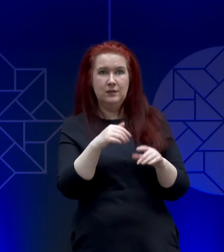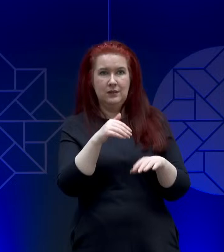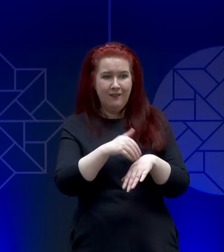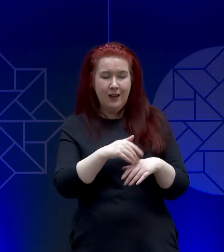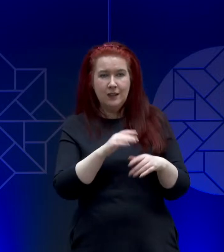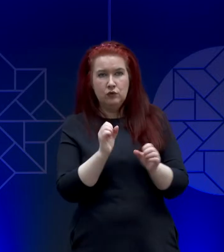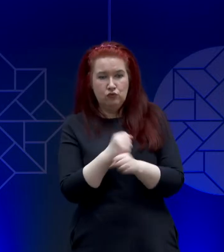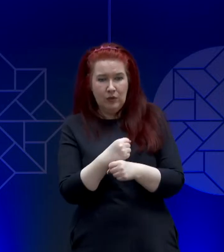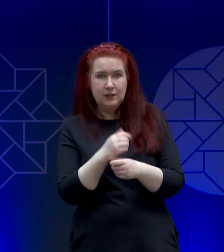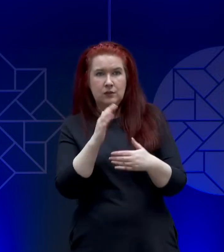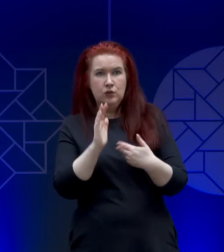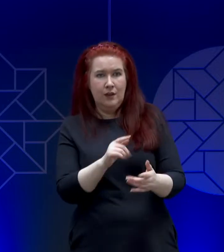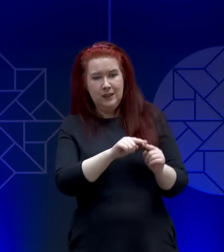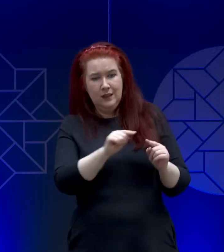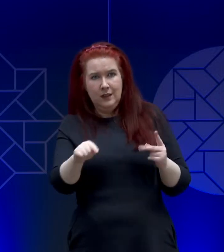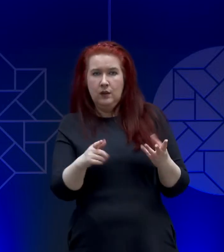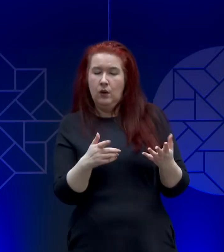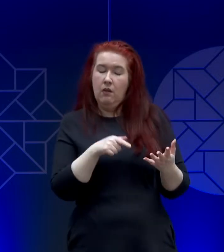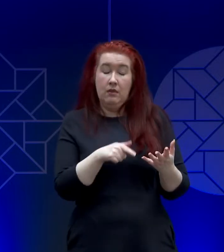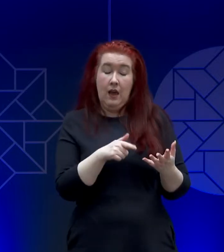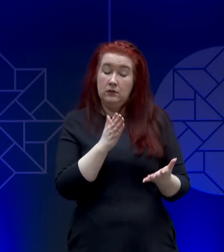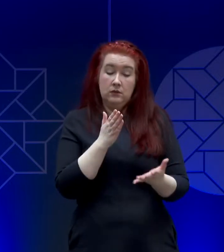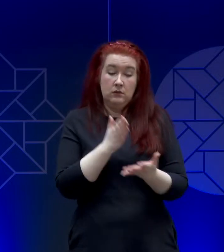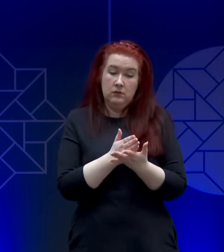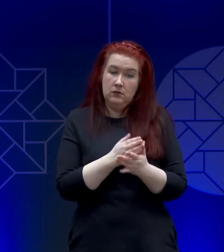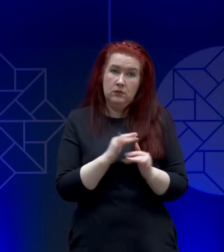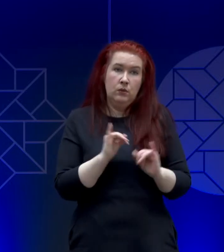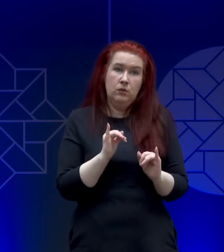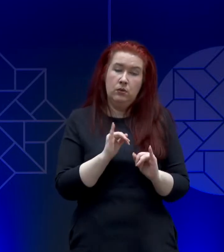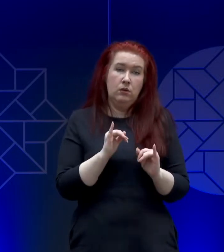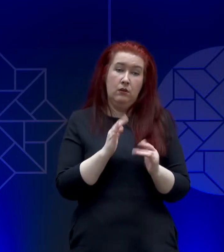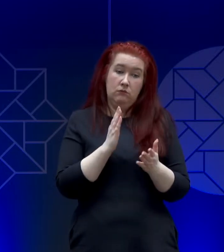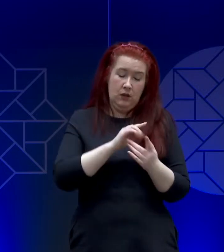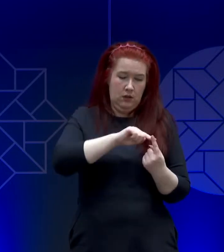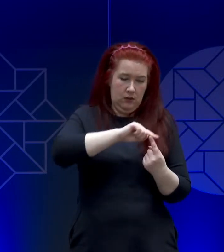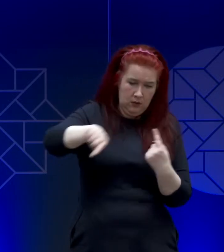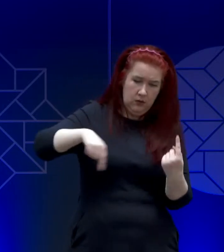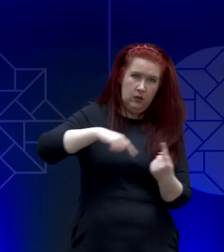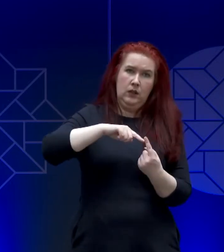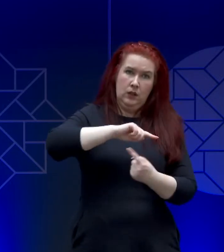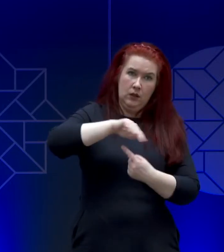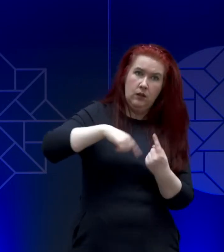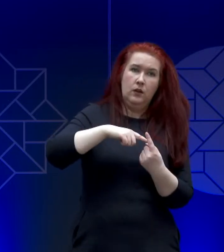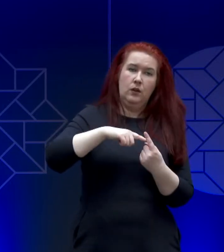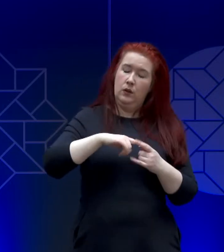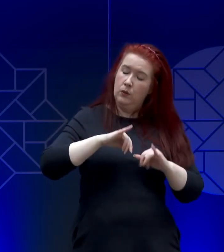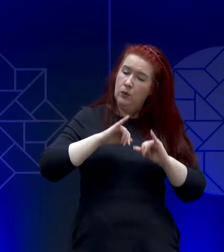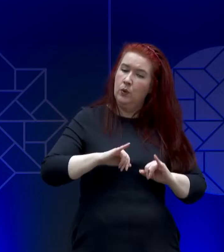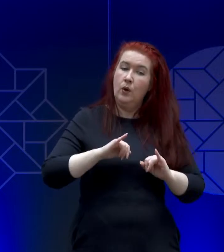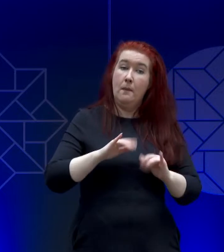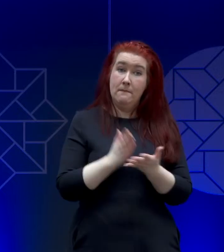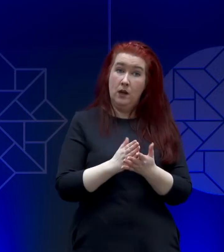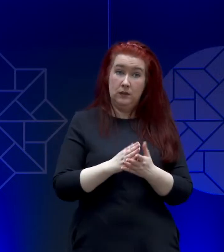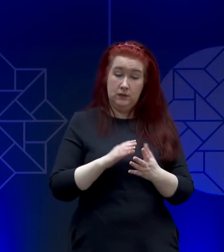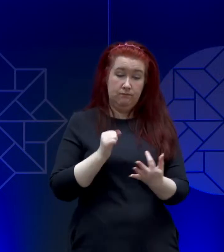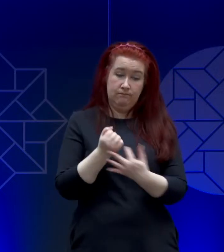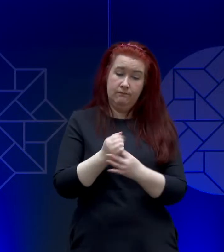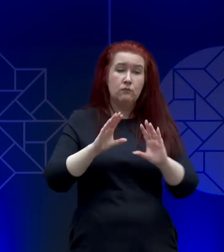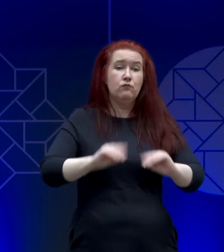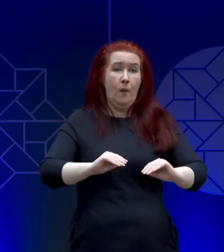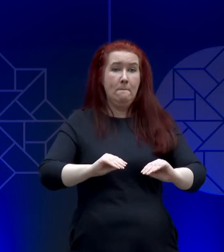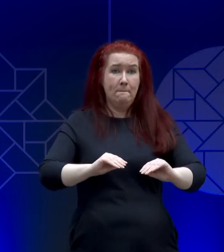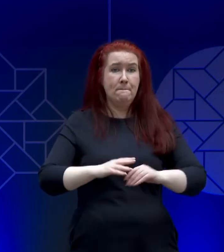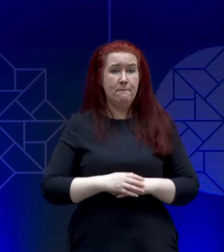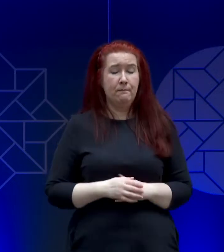on services. It is the very definition of a vicious circle, and it has to come to an end. So